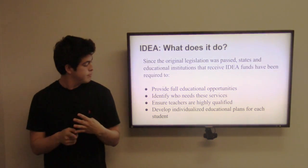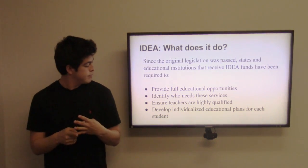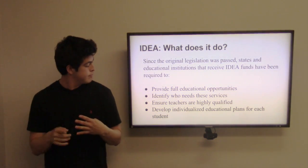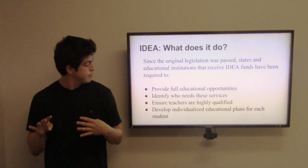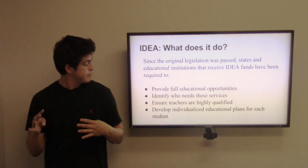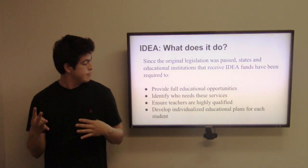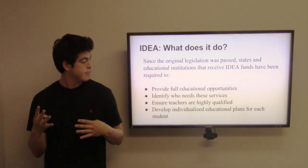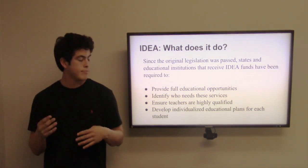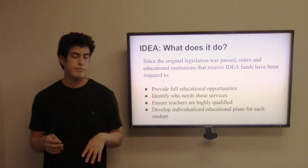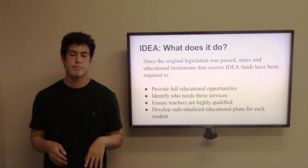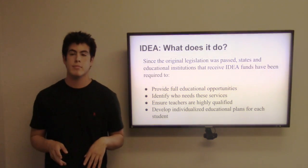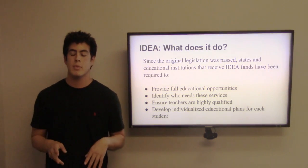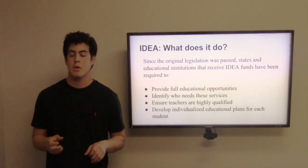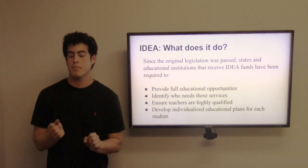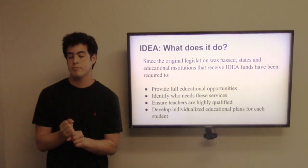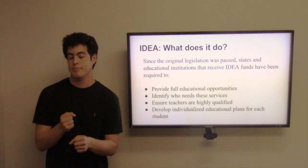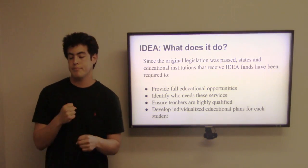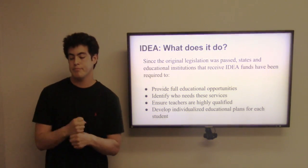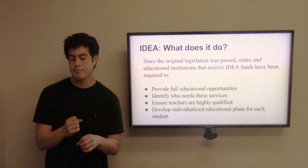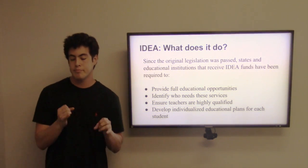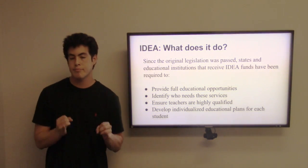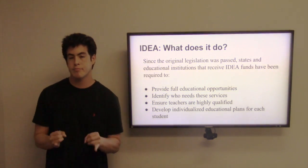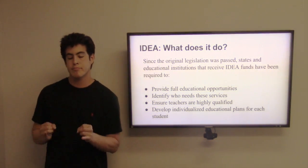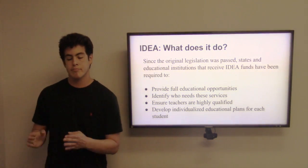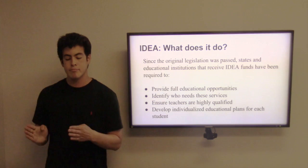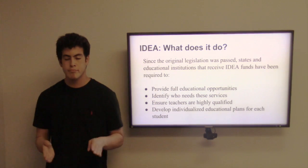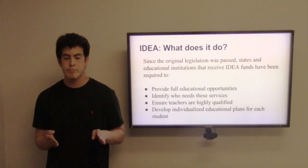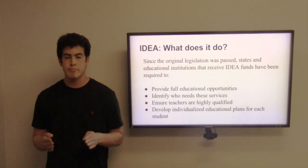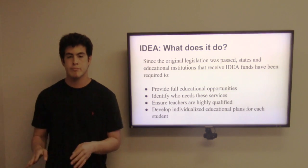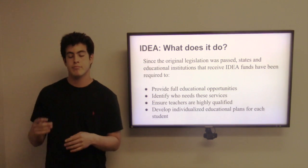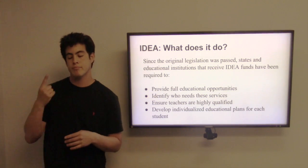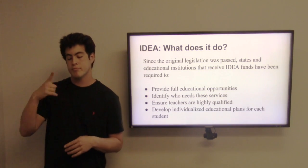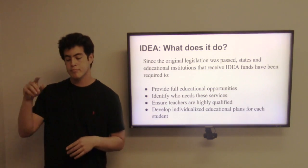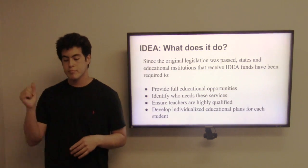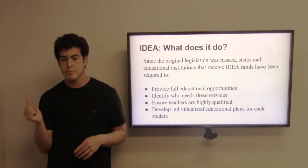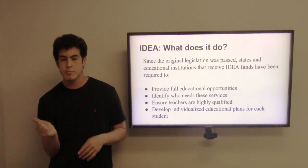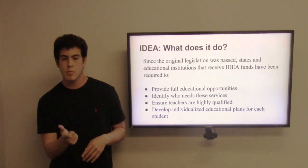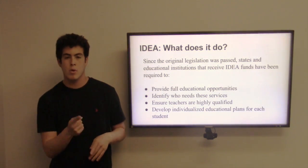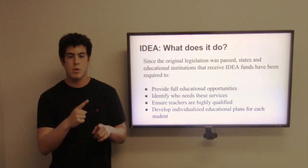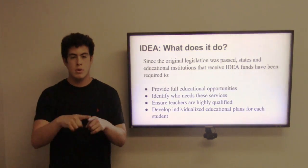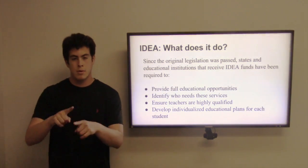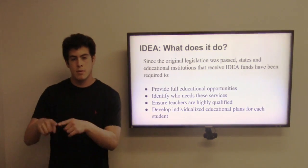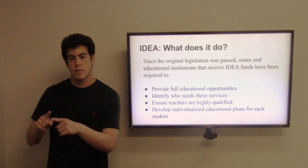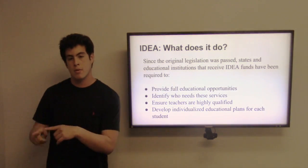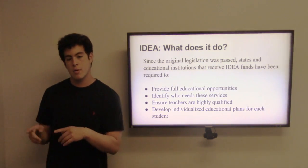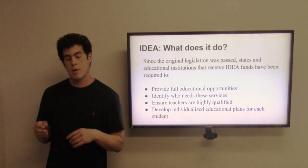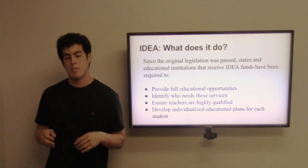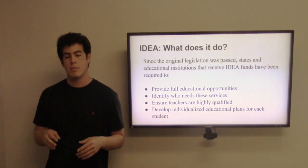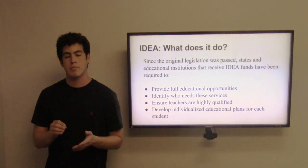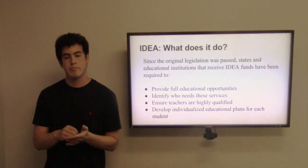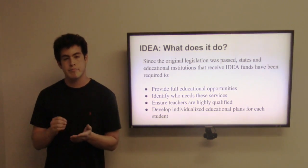And the fourth, develop individualized educational plans for each and all students.